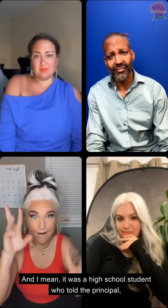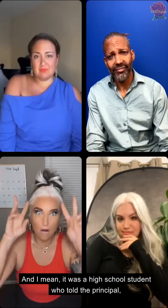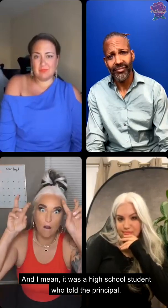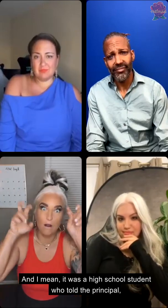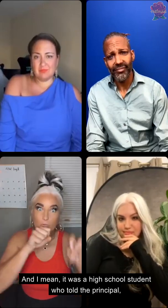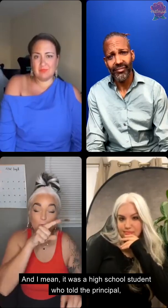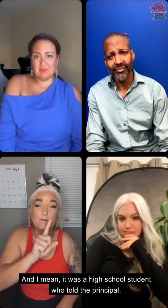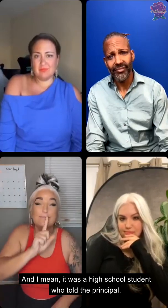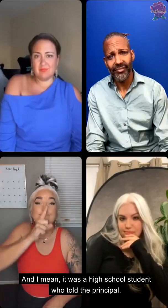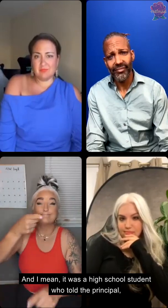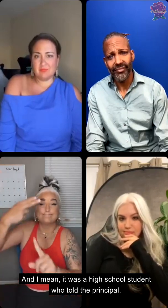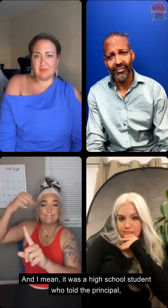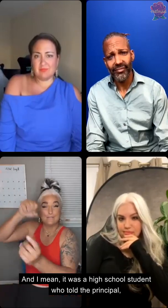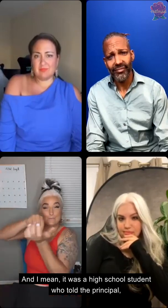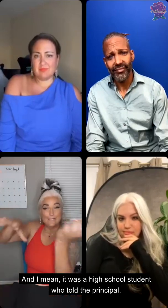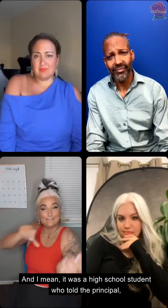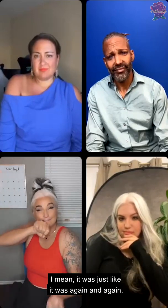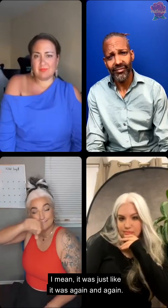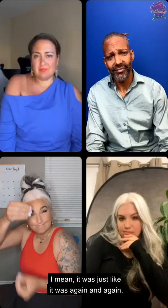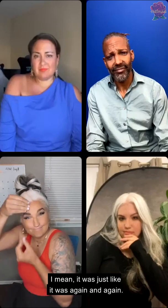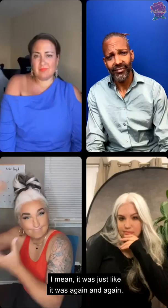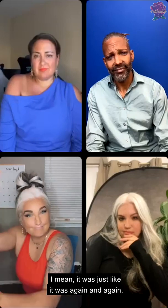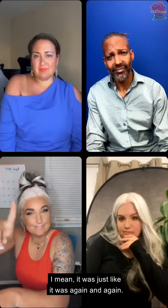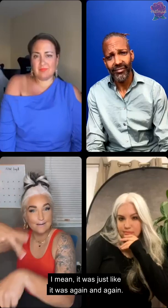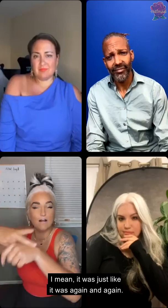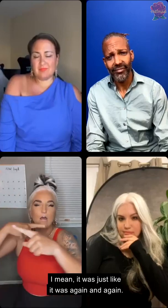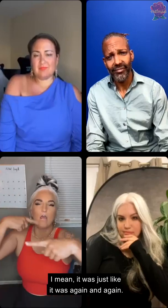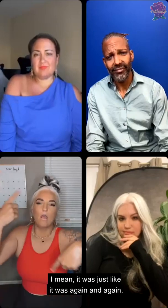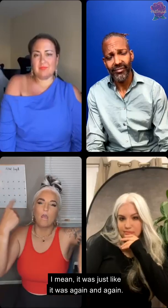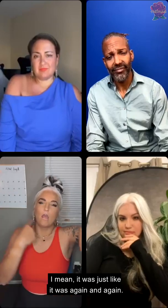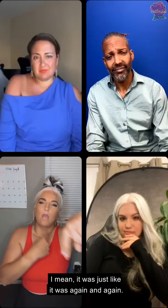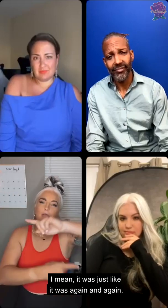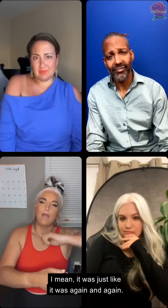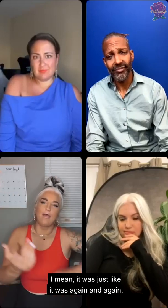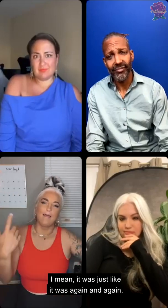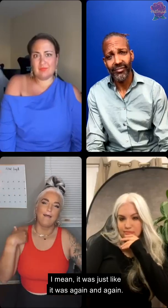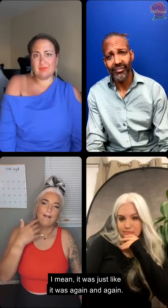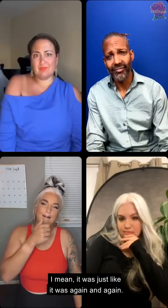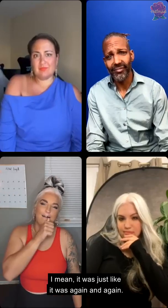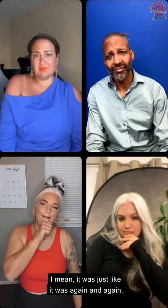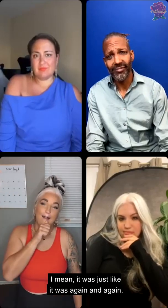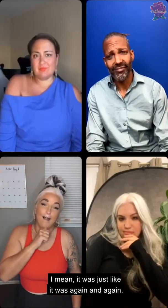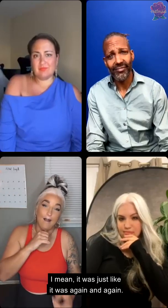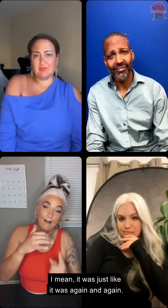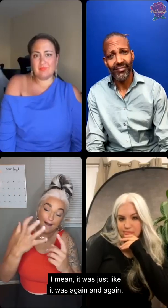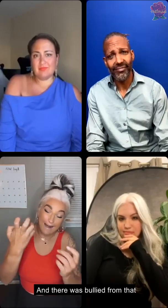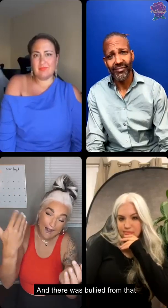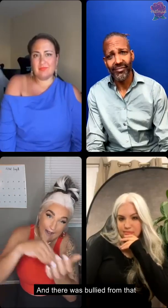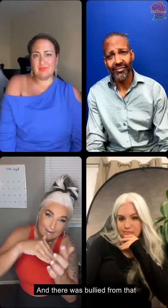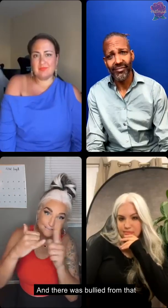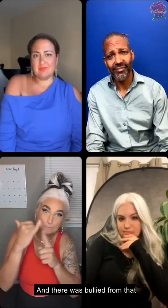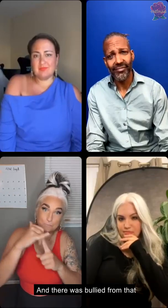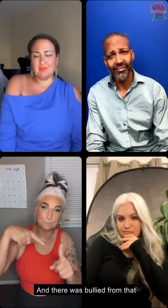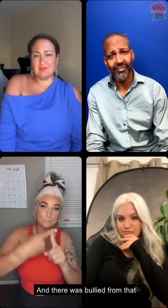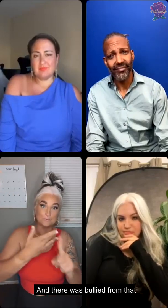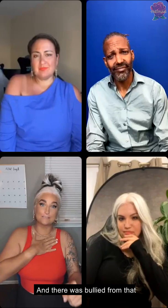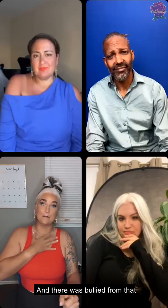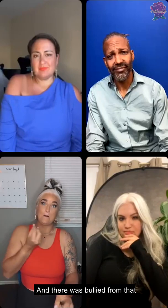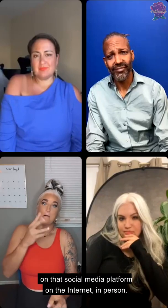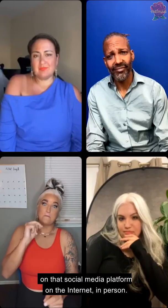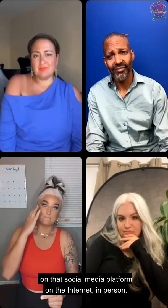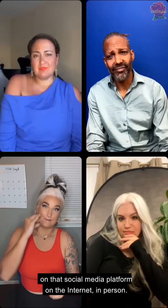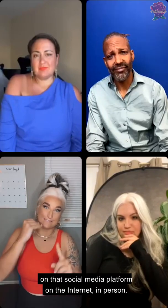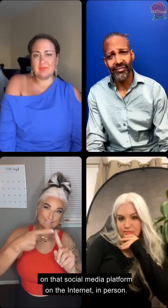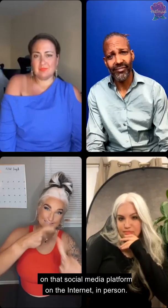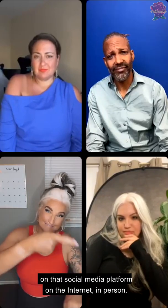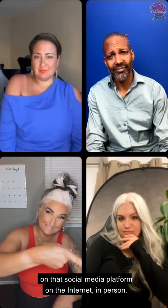me. And I mean, it was a high school student who told the principal. I mean, it was just like, it was again and again. And then I was bullied